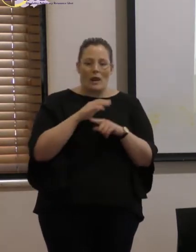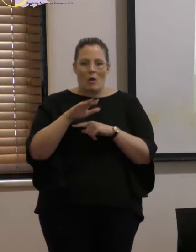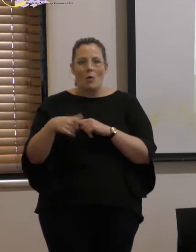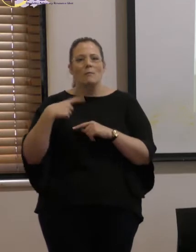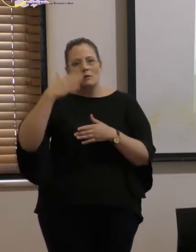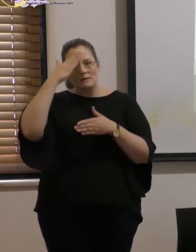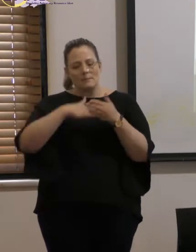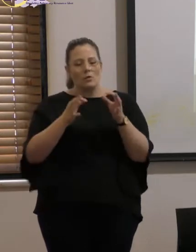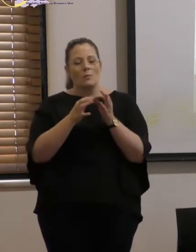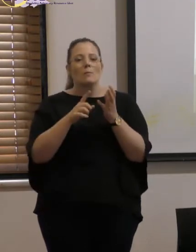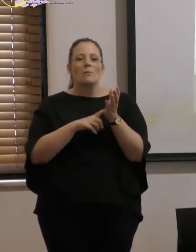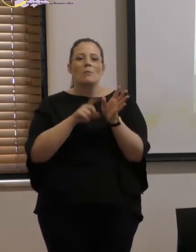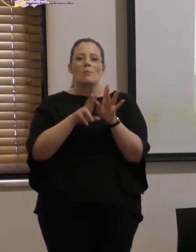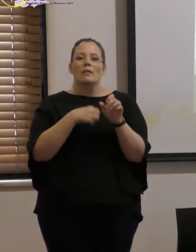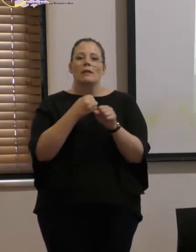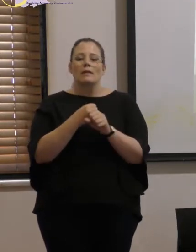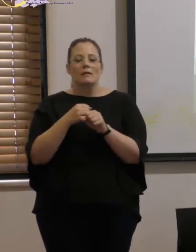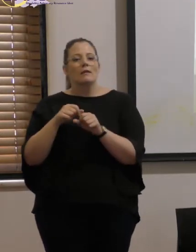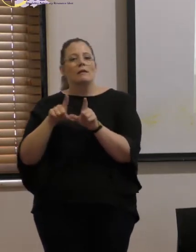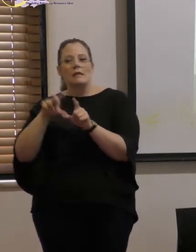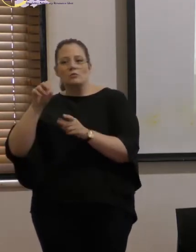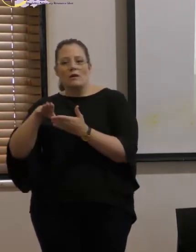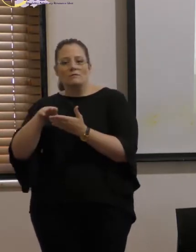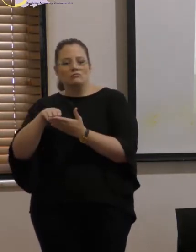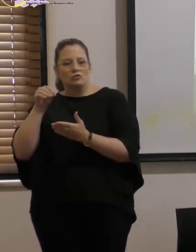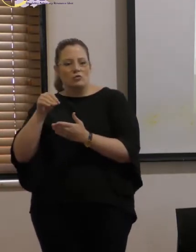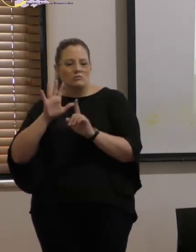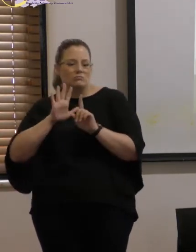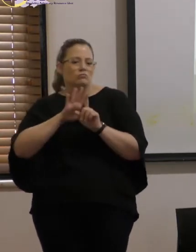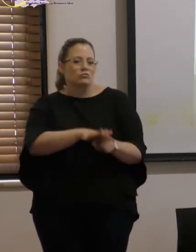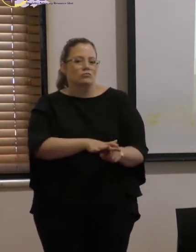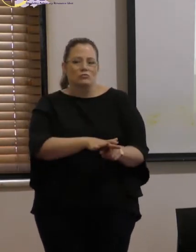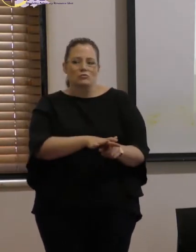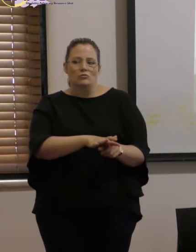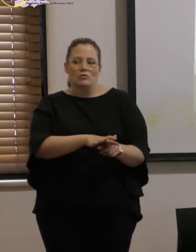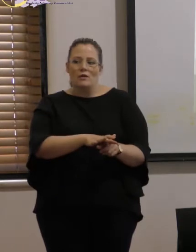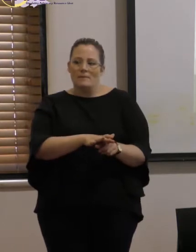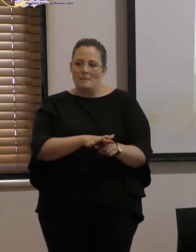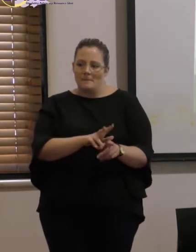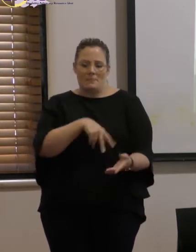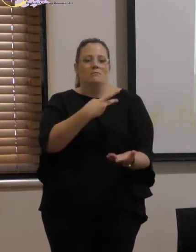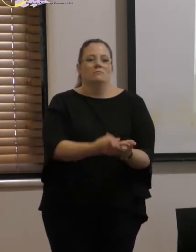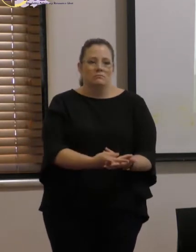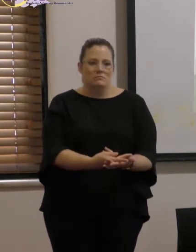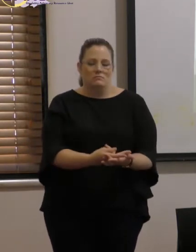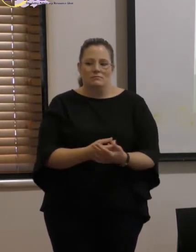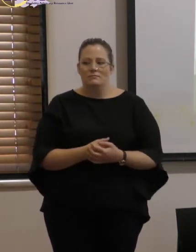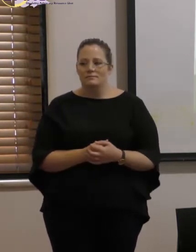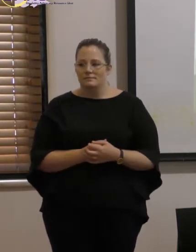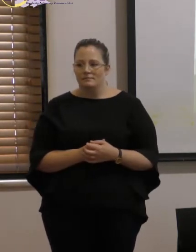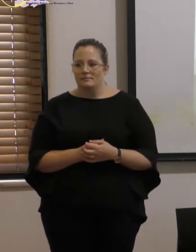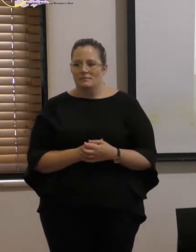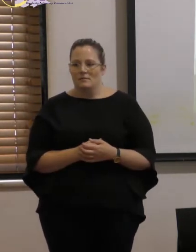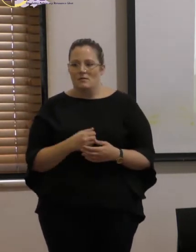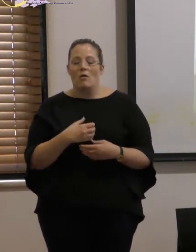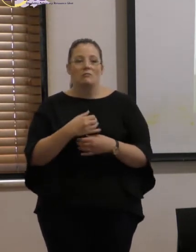at school by a Year 12 student. This caused a disc prolapse. So these aren't particularly extreme, but this